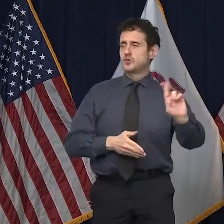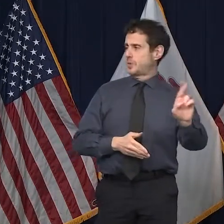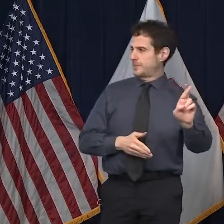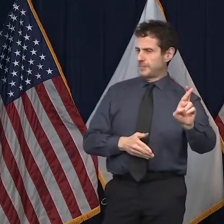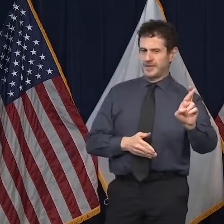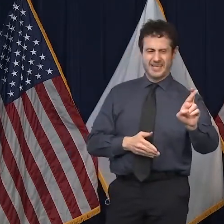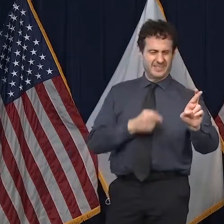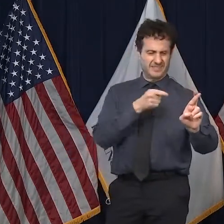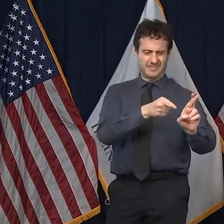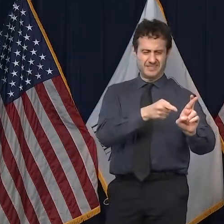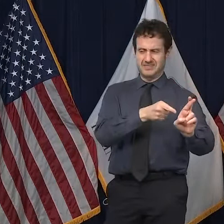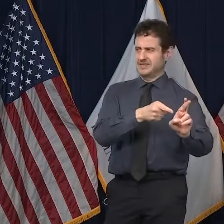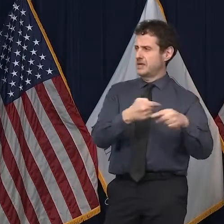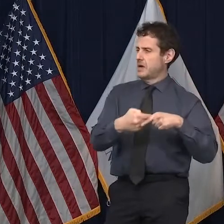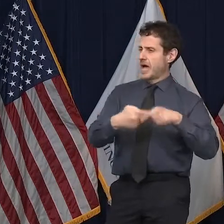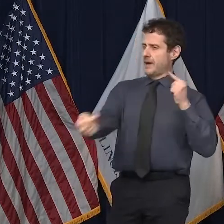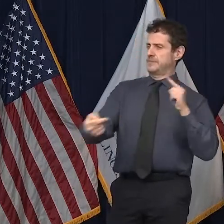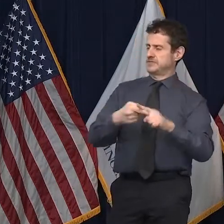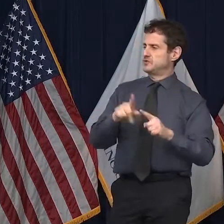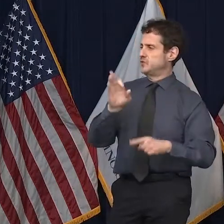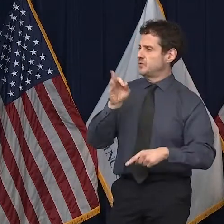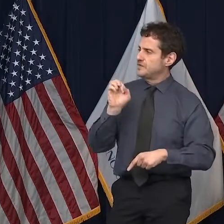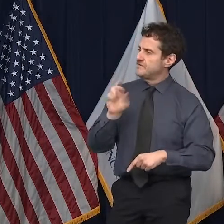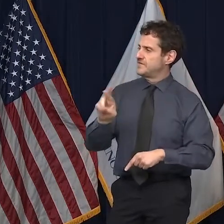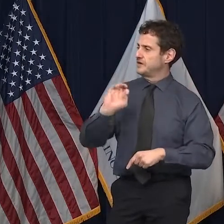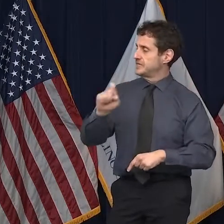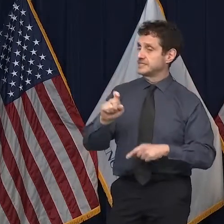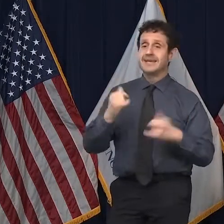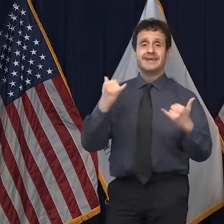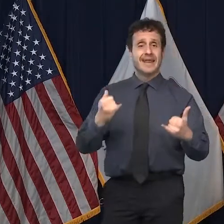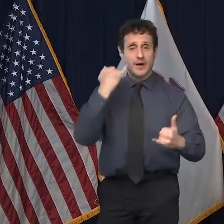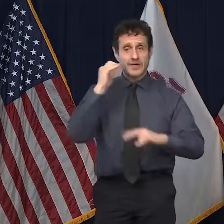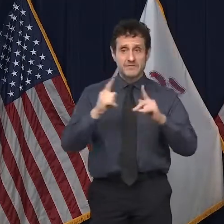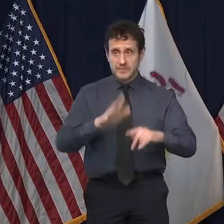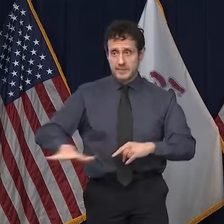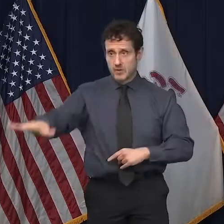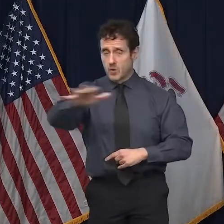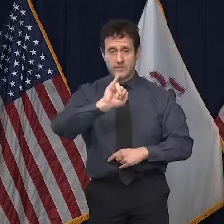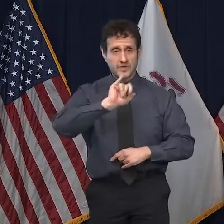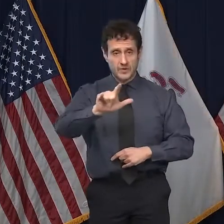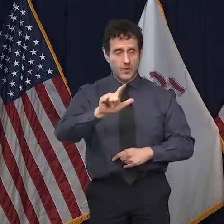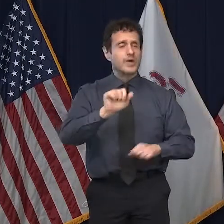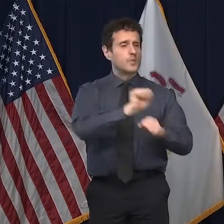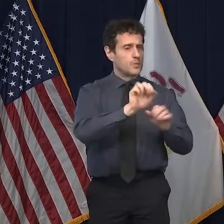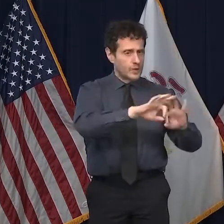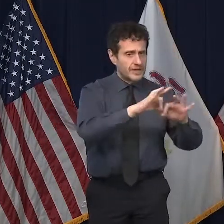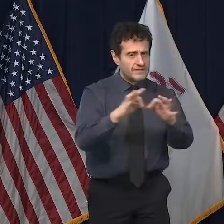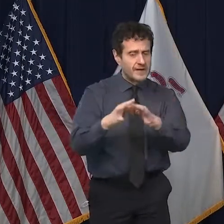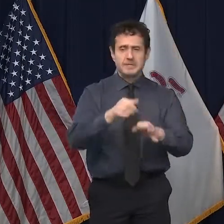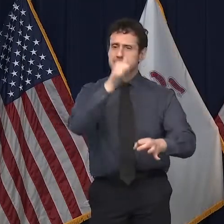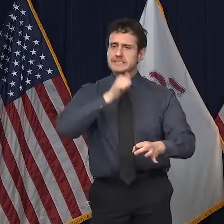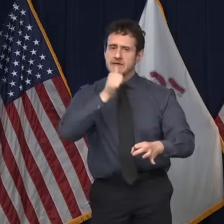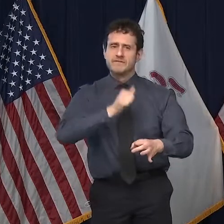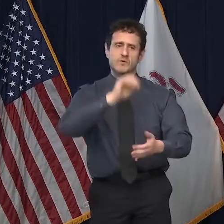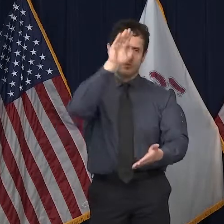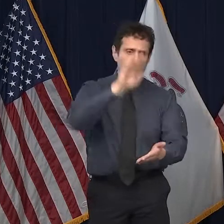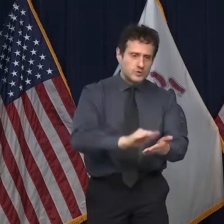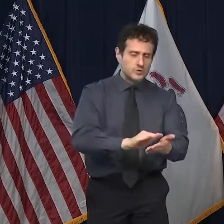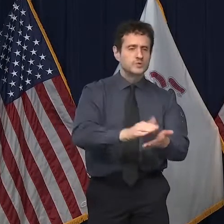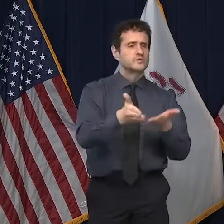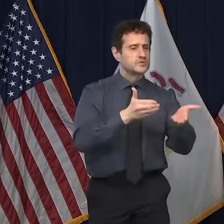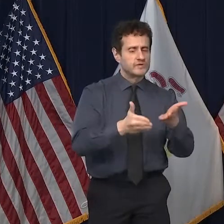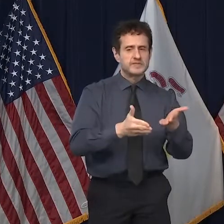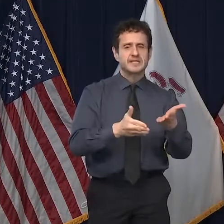This is, whatever happens here, the pain that is endured by the people of Illinois, by the working families of Illinois, is on the